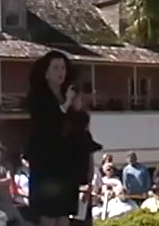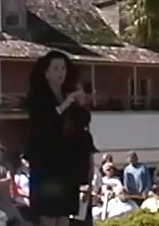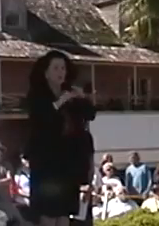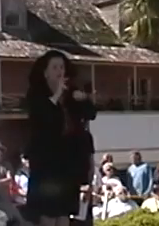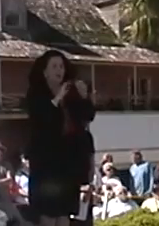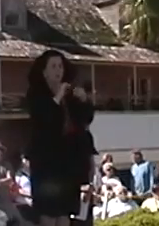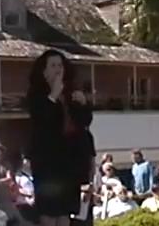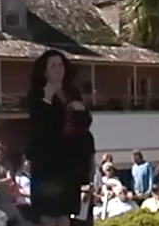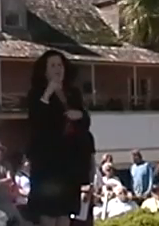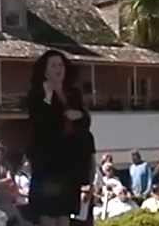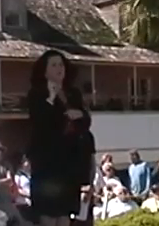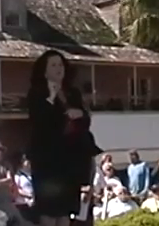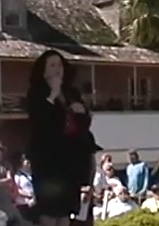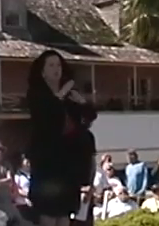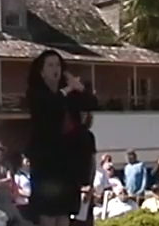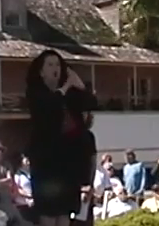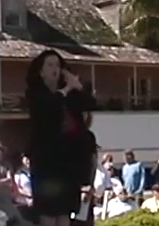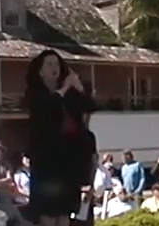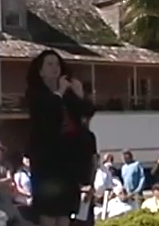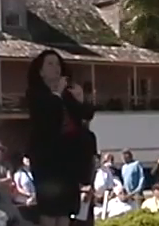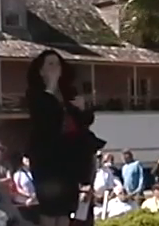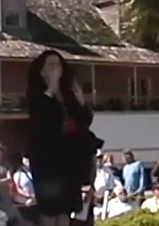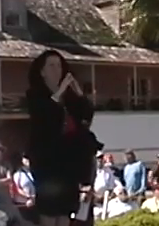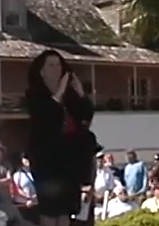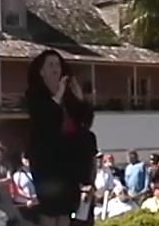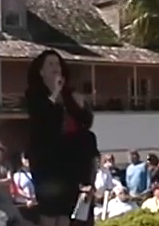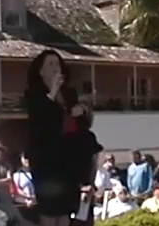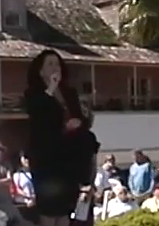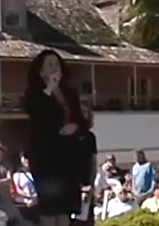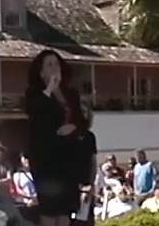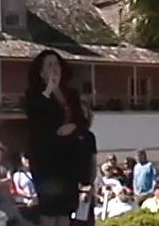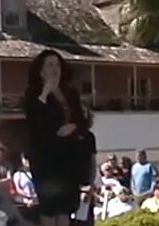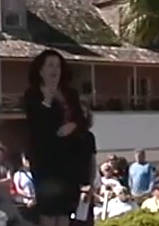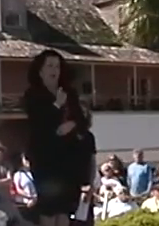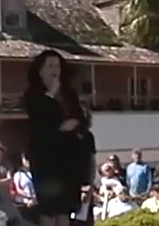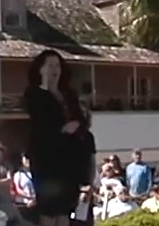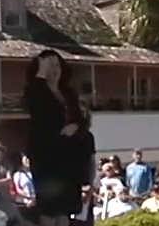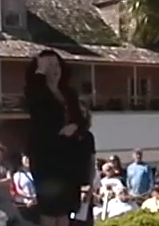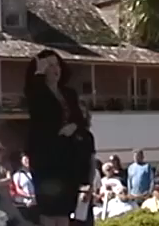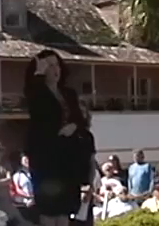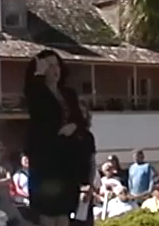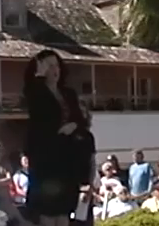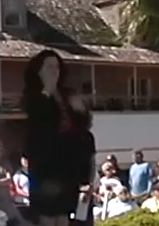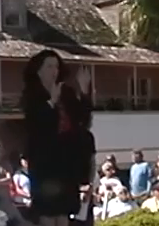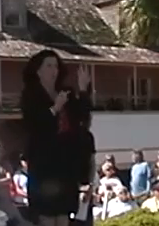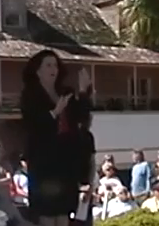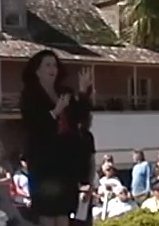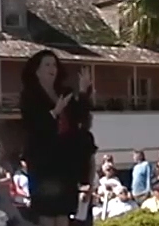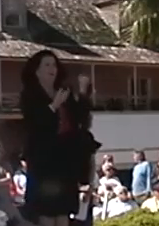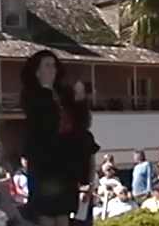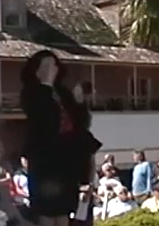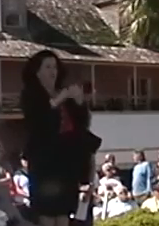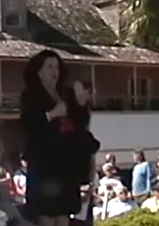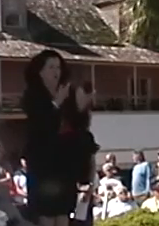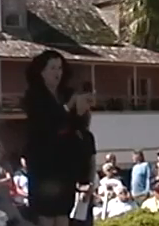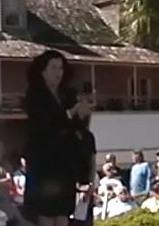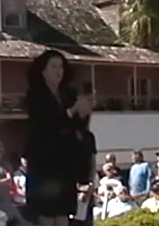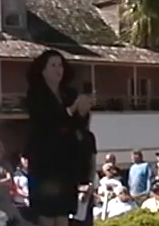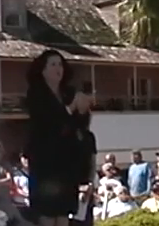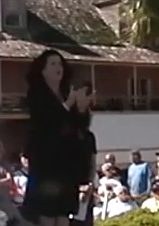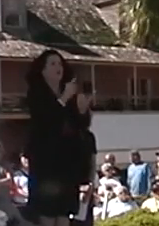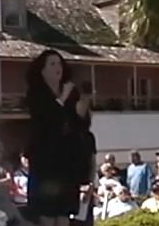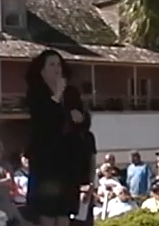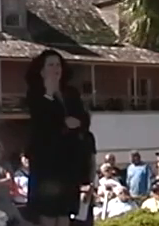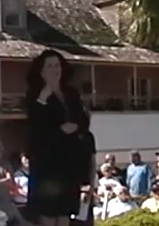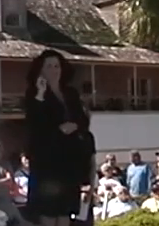Spanish to guard the city of San Juan. Our governor, Garcia Padilla, awaits the arrival of officials of the Spanish